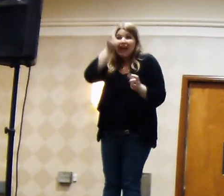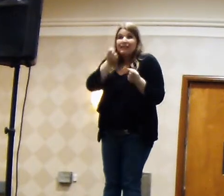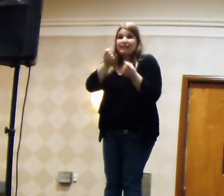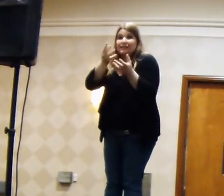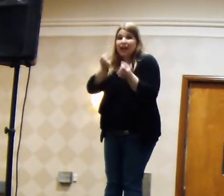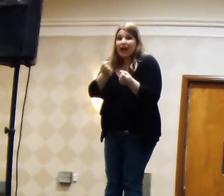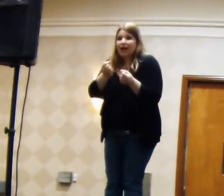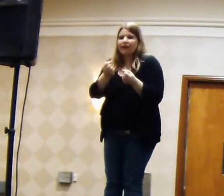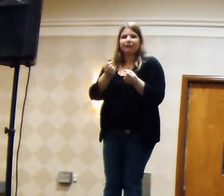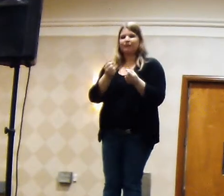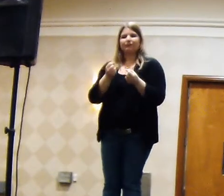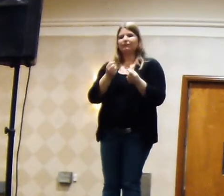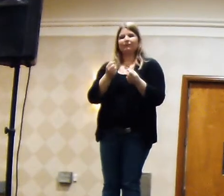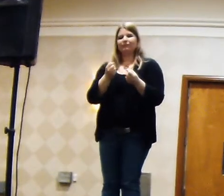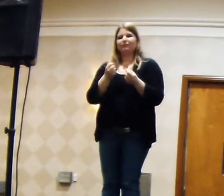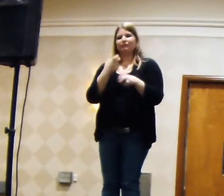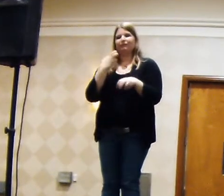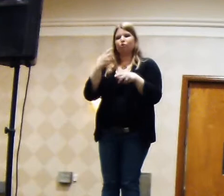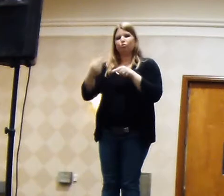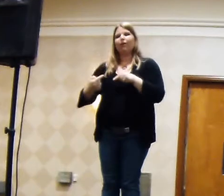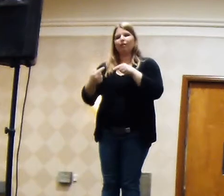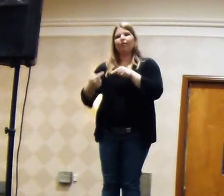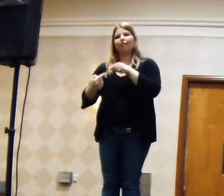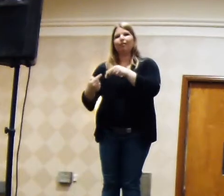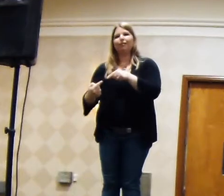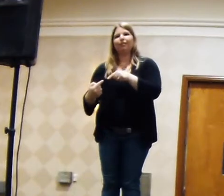because I've spent 5 years learning it. But